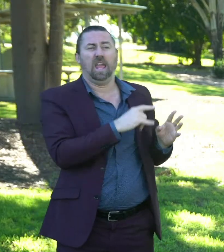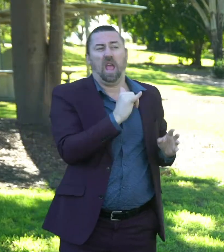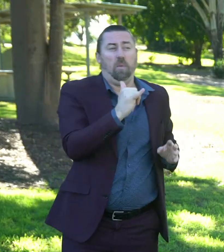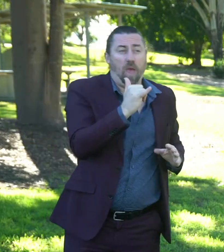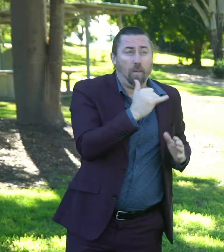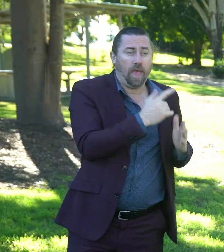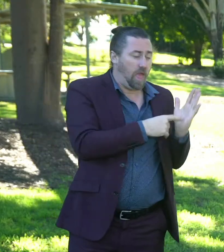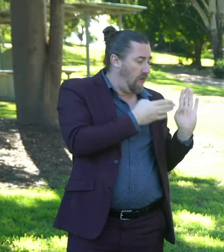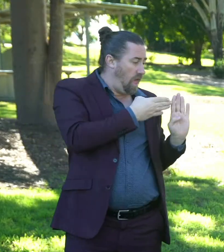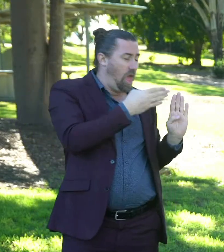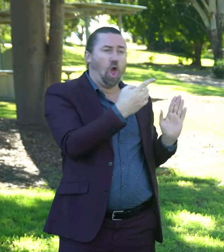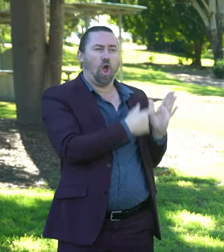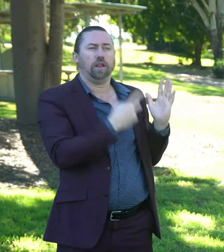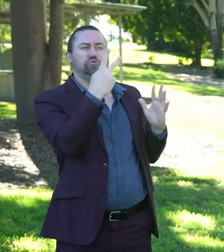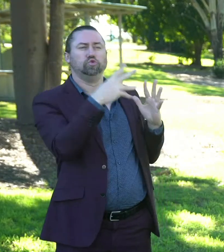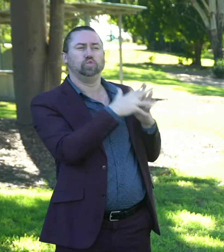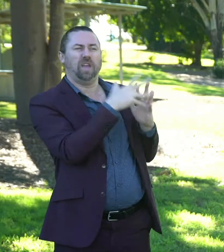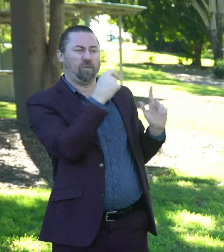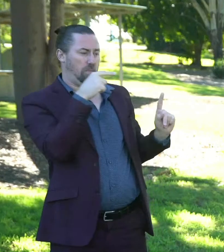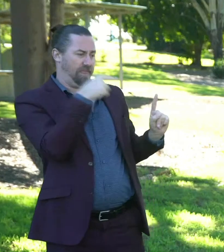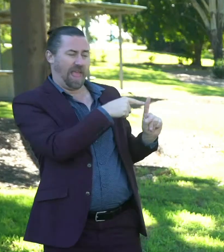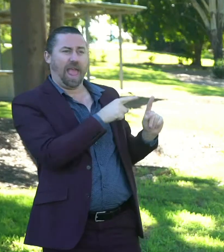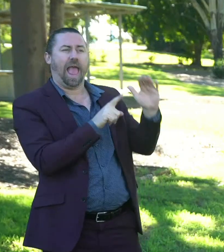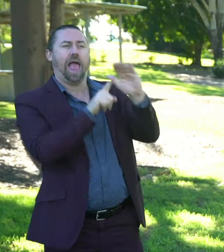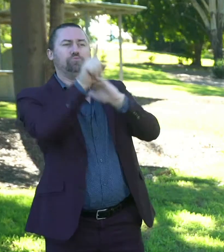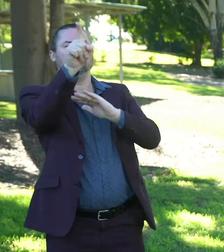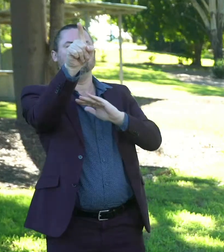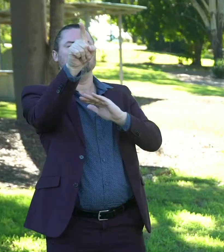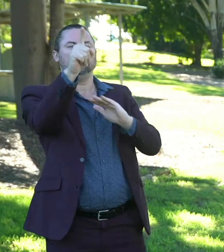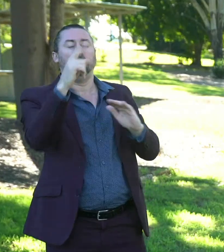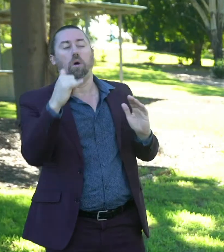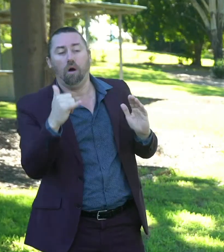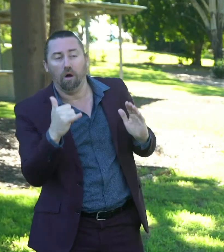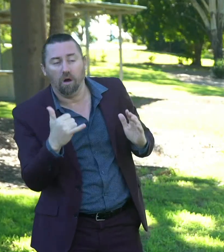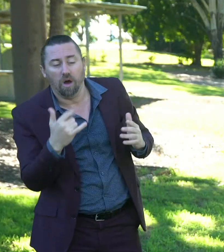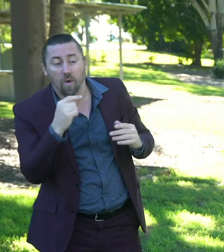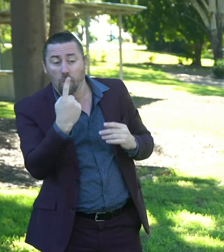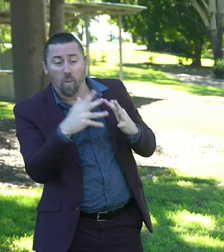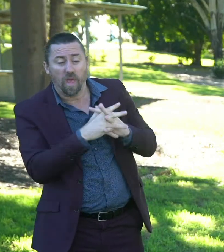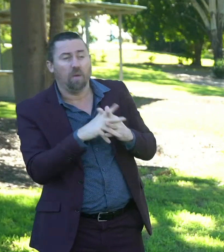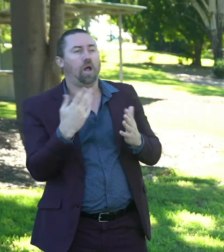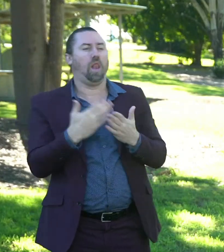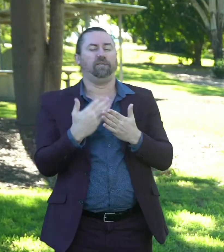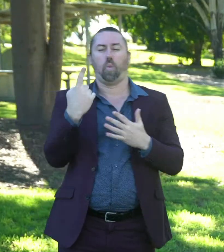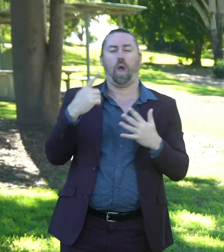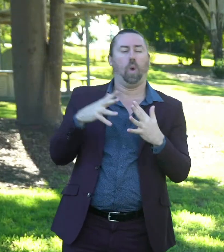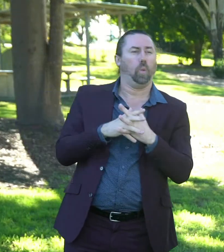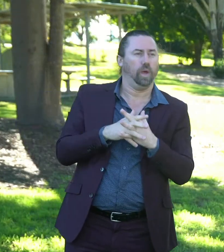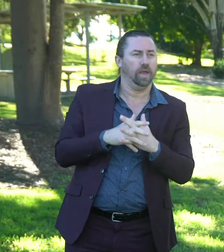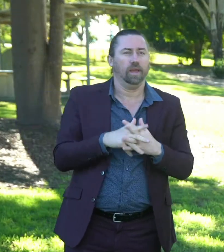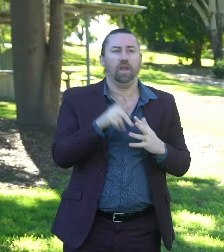the fortnight. Please stay home. And anyone who's been in those original 4